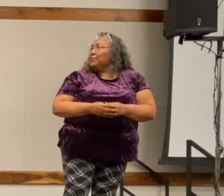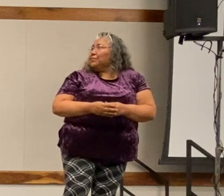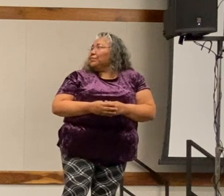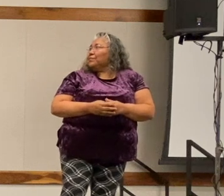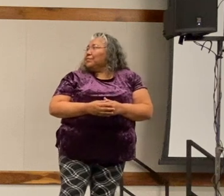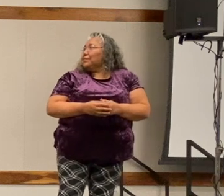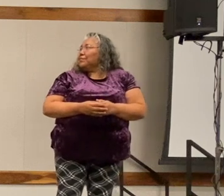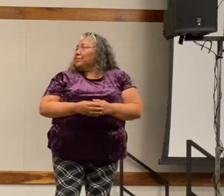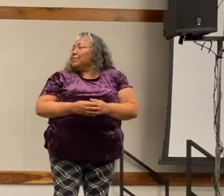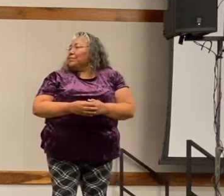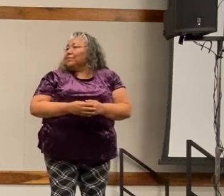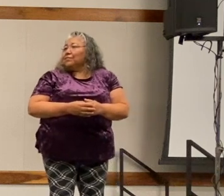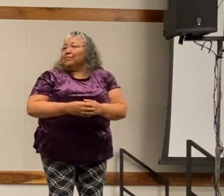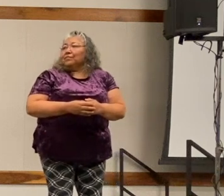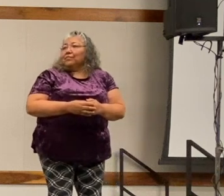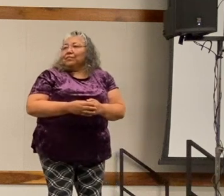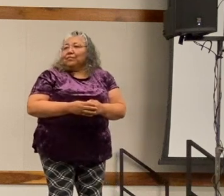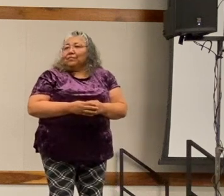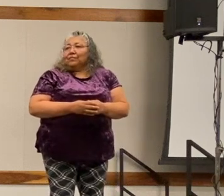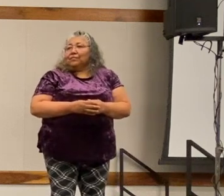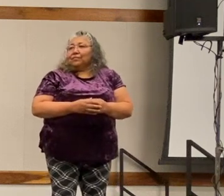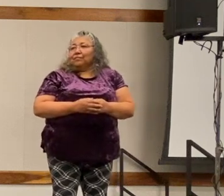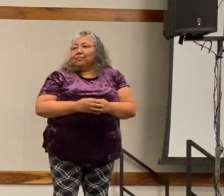Amen. Amen. Amen. Praise the